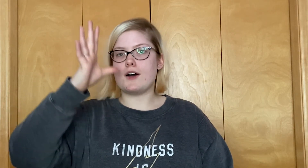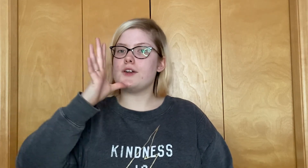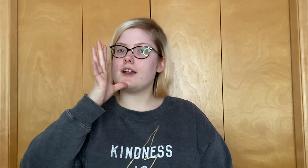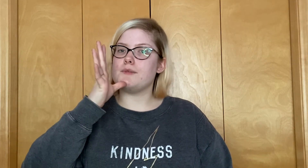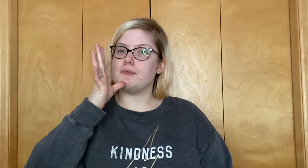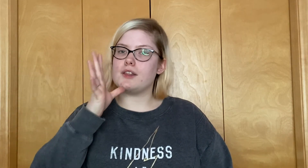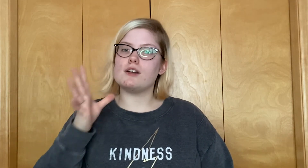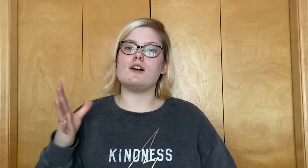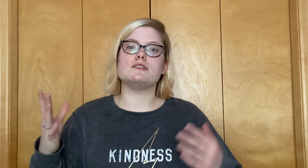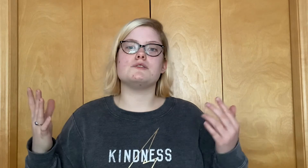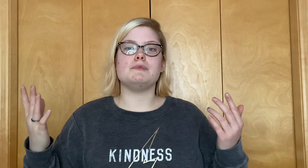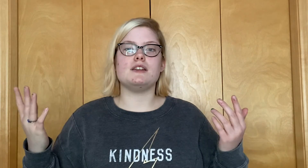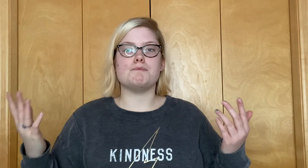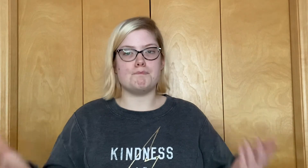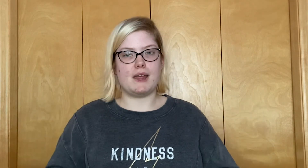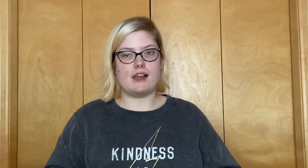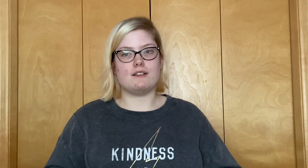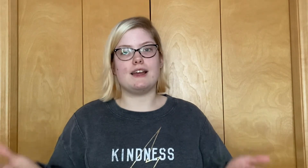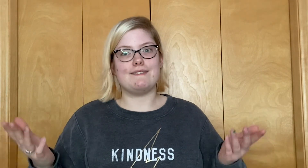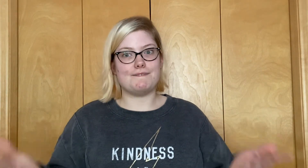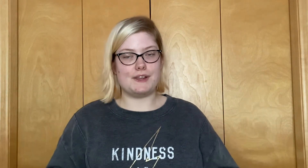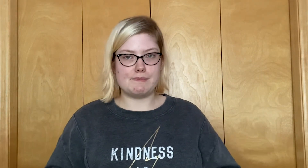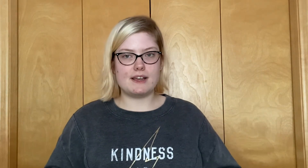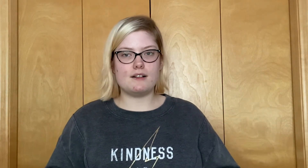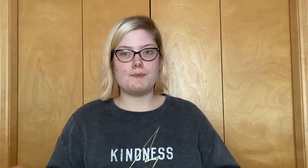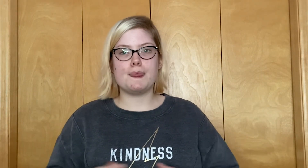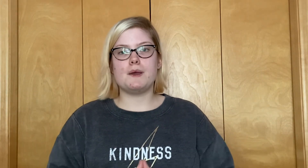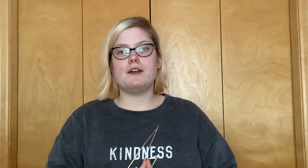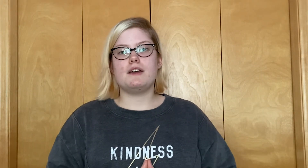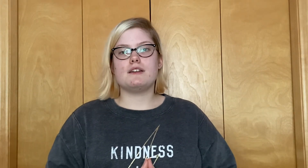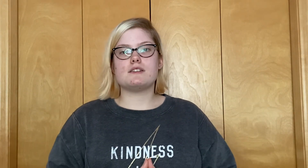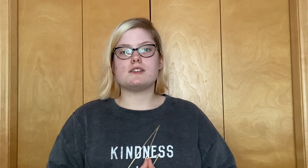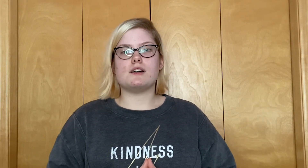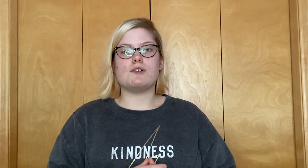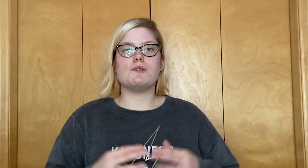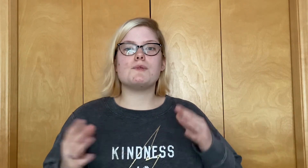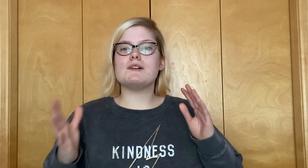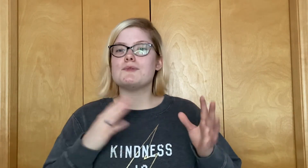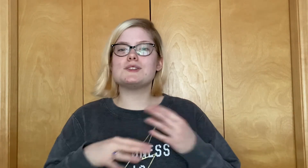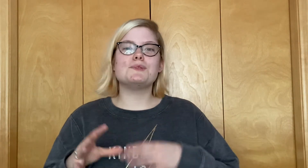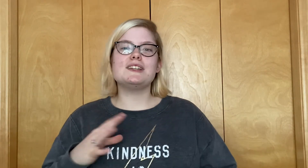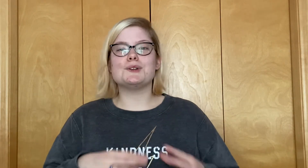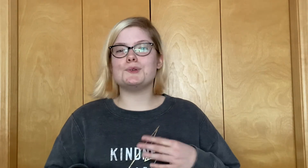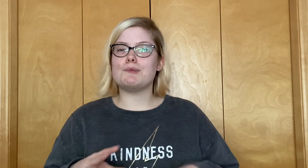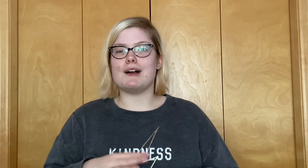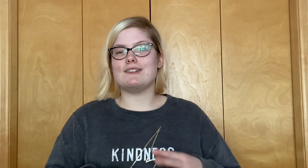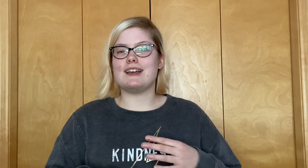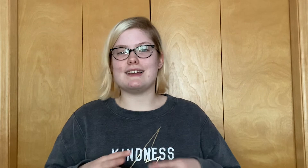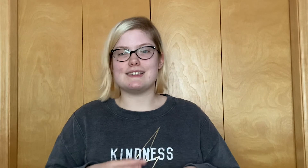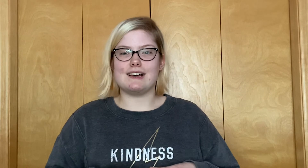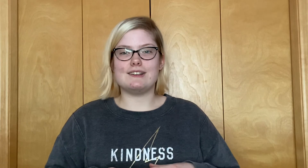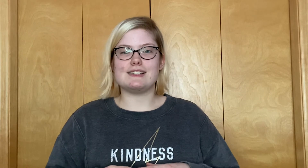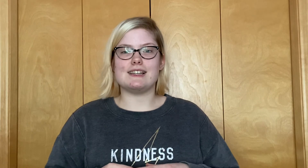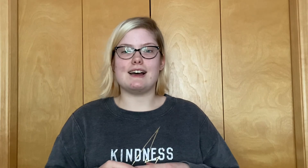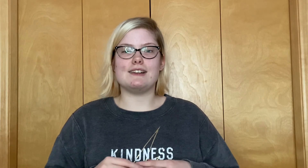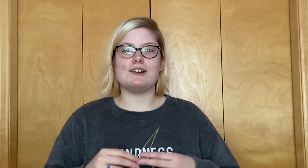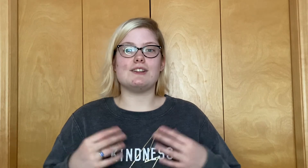father and mother also mean male and female. So what's really cool about ASL is that a lot of